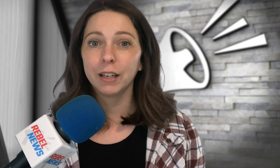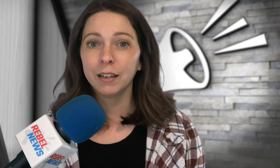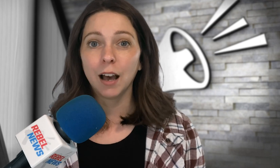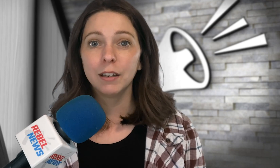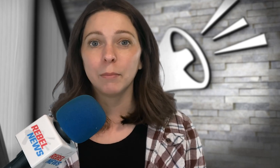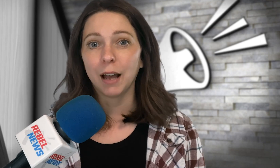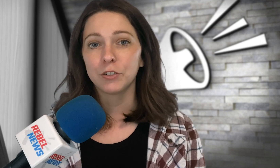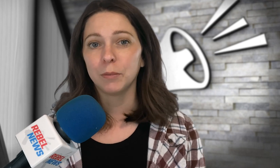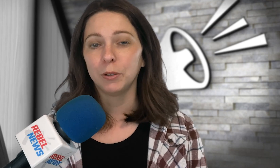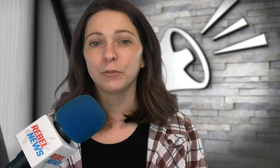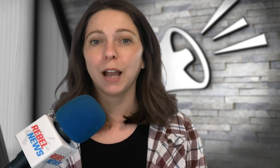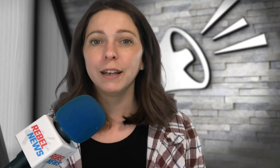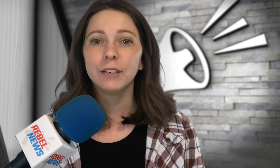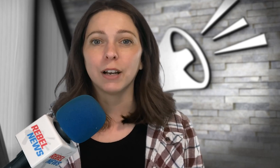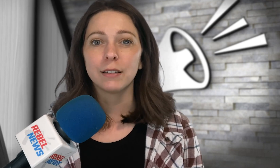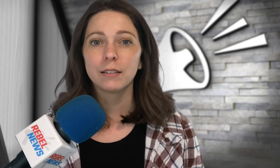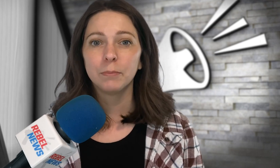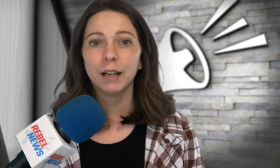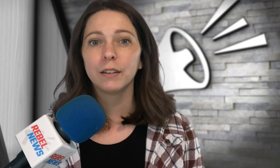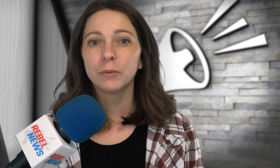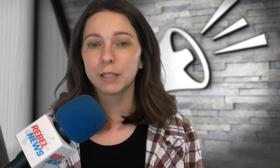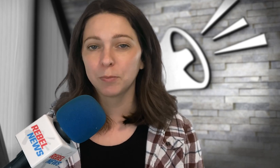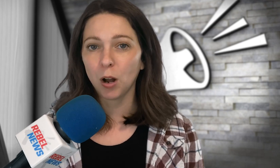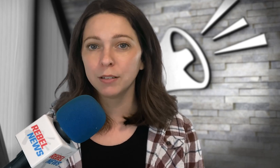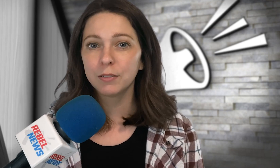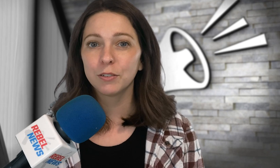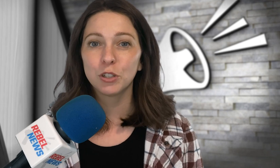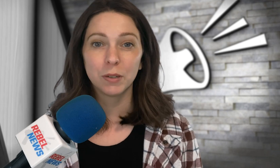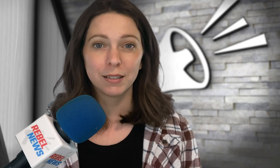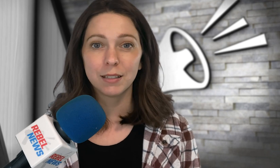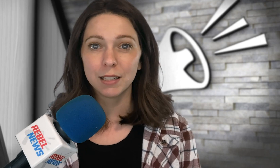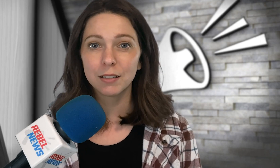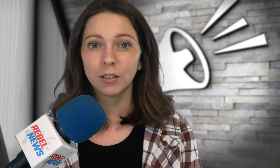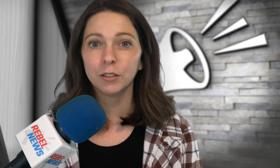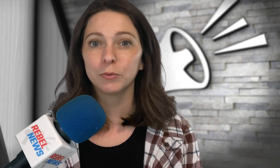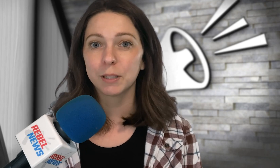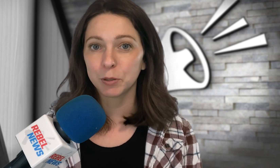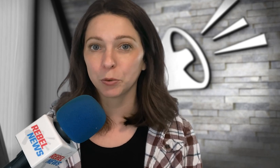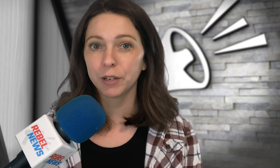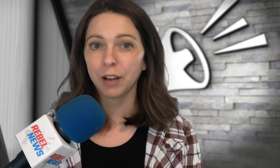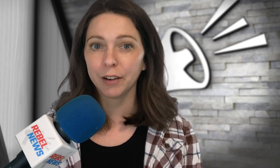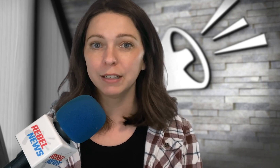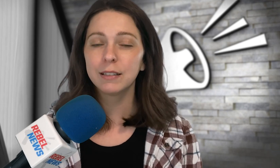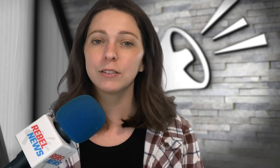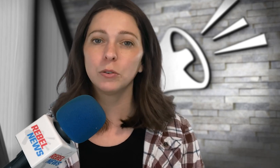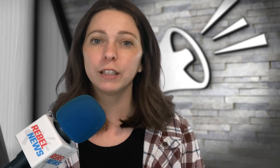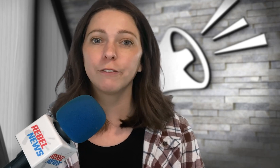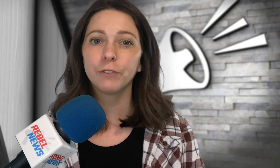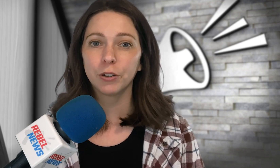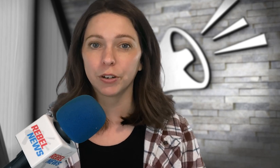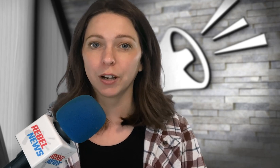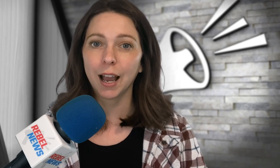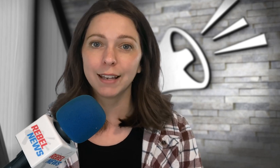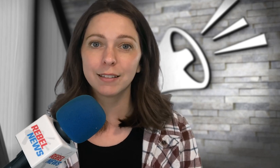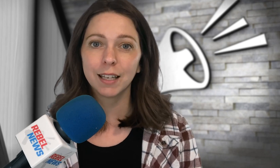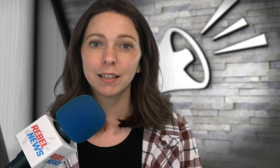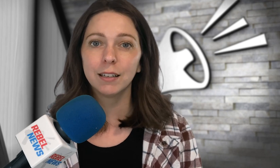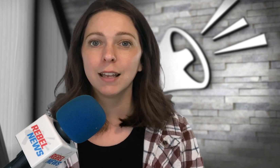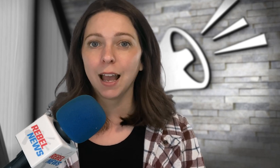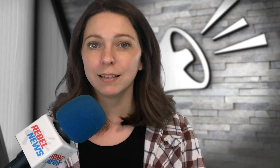unimaginable for any of us. But the response to a seasonal respiratory virus has only further isolated and